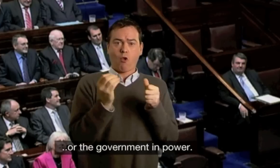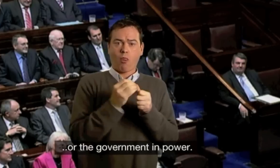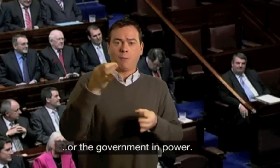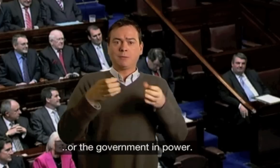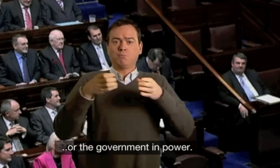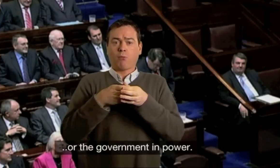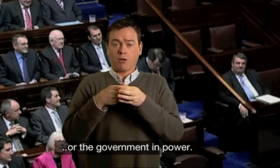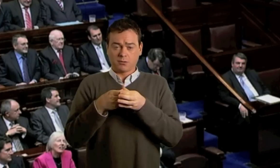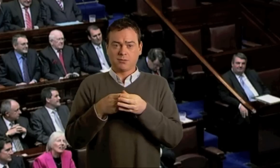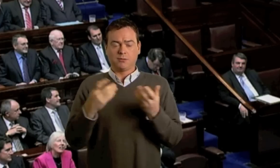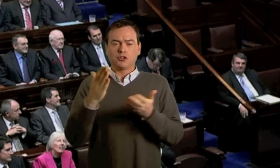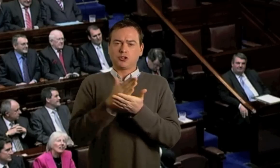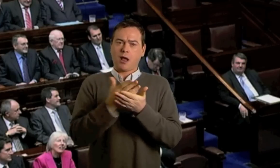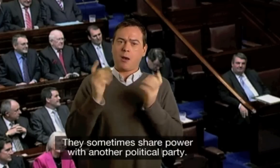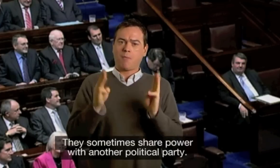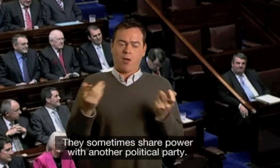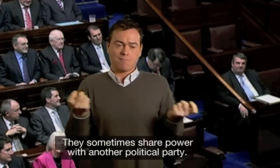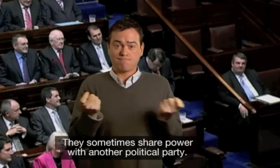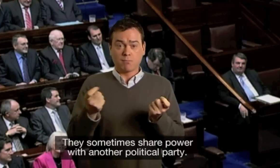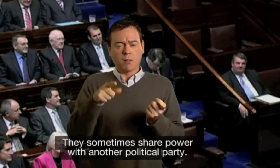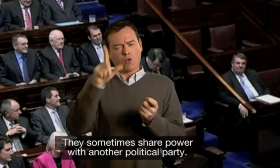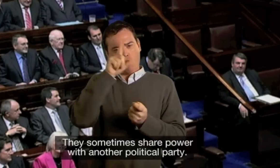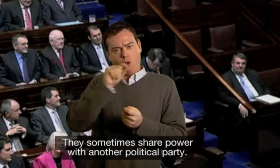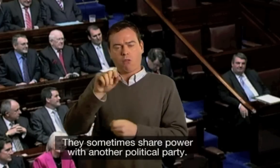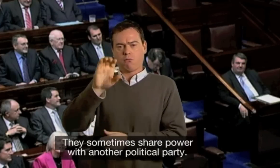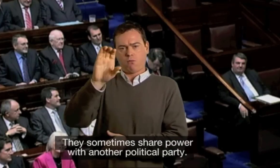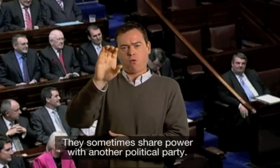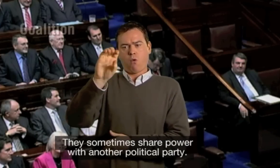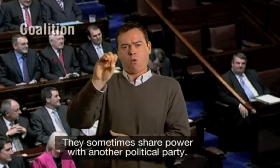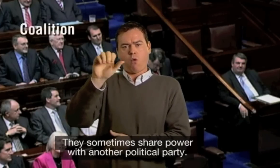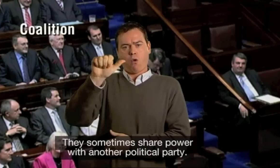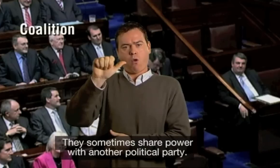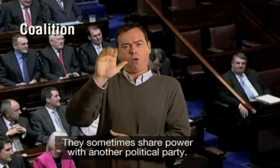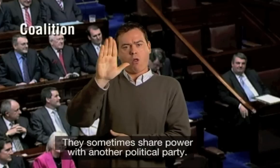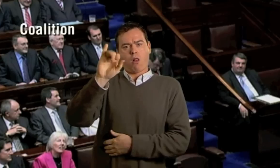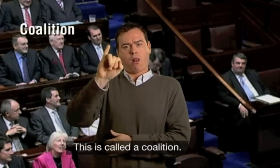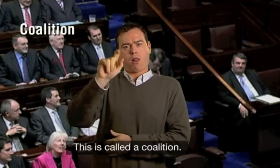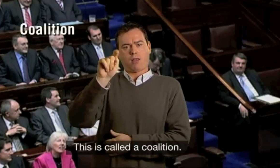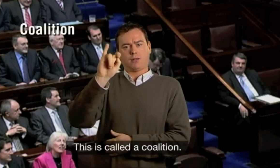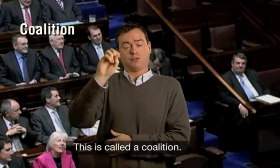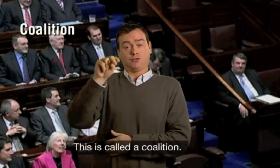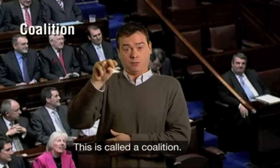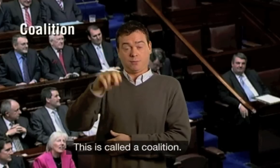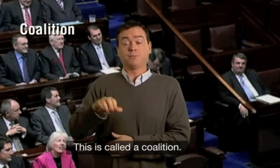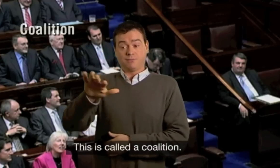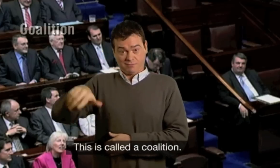power. They sometimes share power with another political party. This is called a coalition.